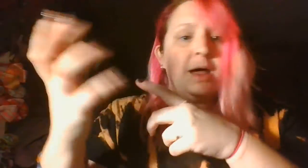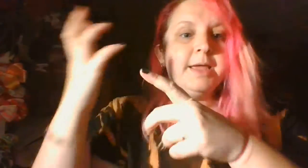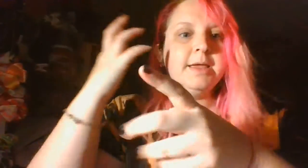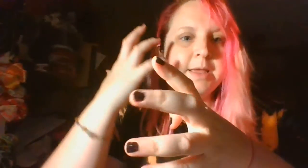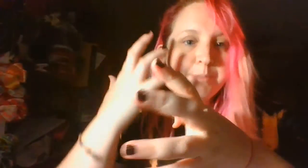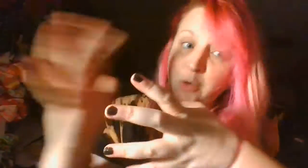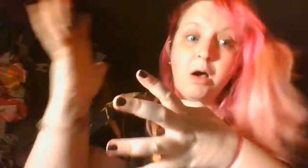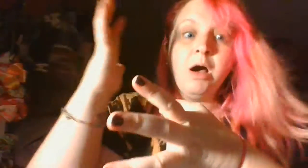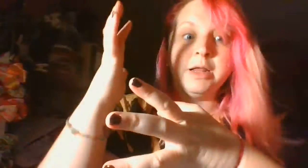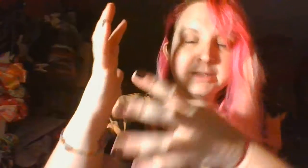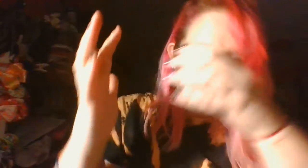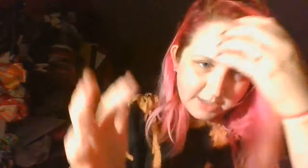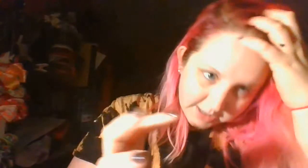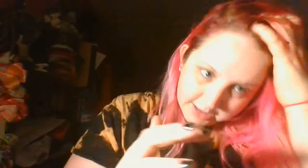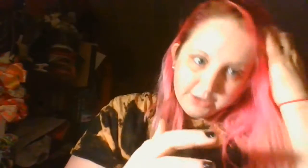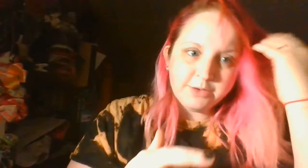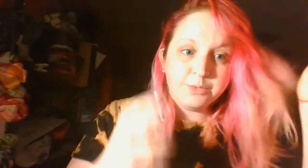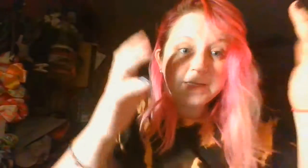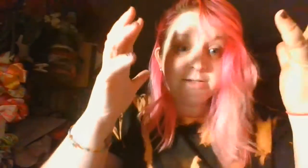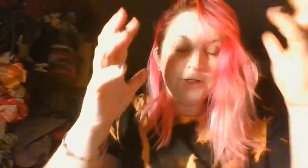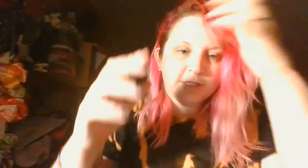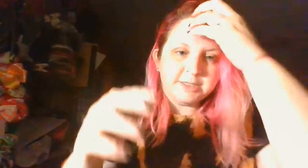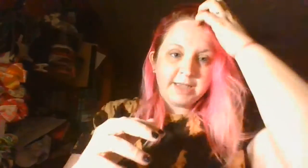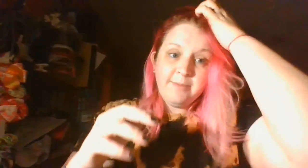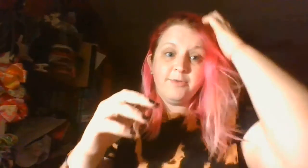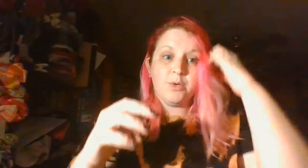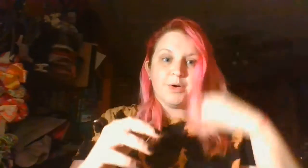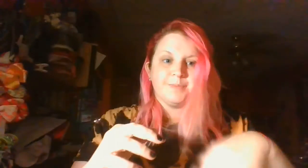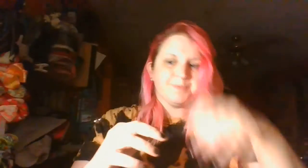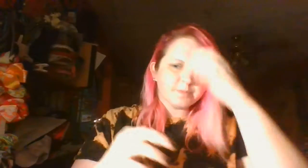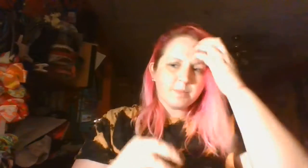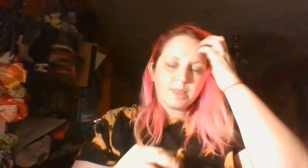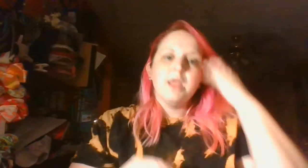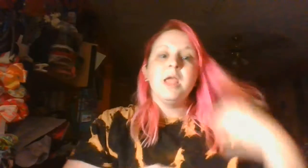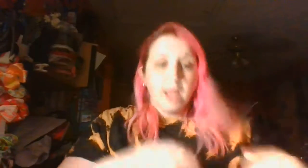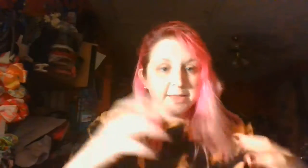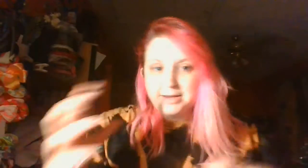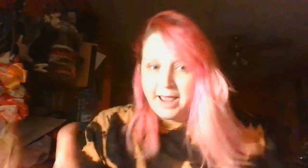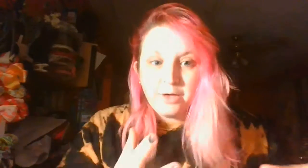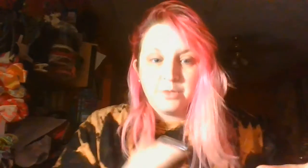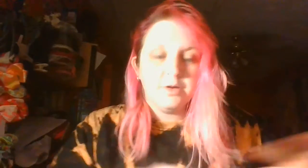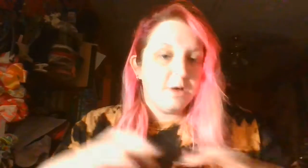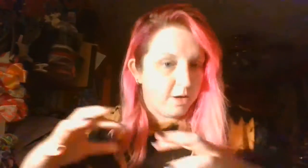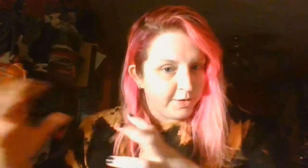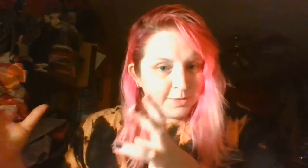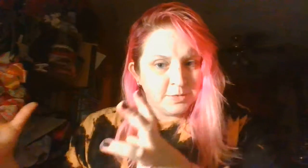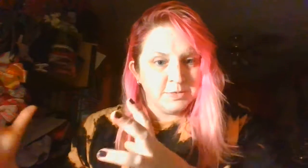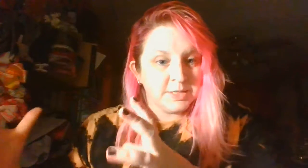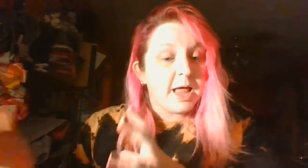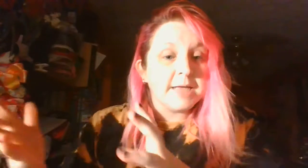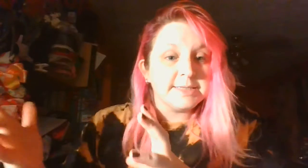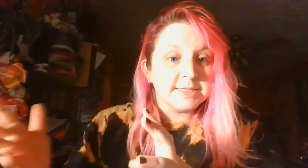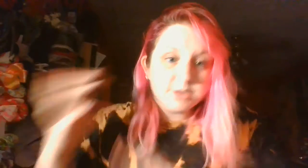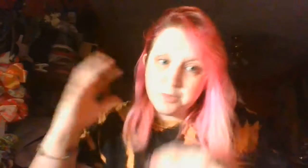Lion King, Pocahontas. The resurgence came forward. And then now, all those classics are